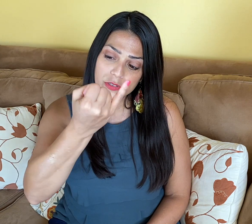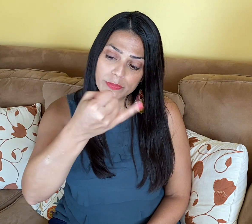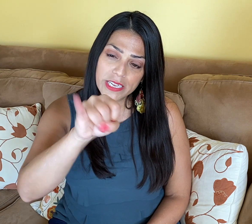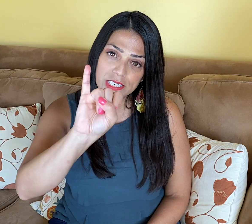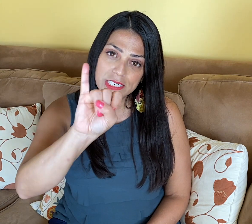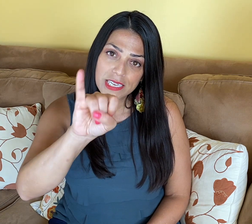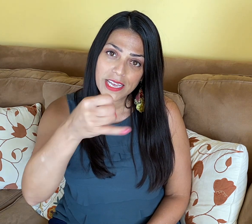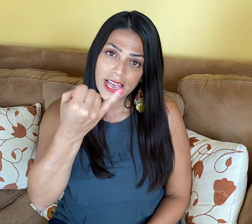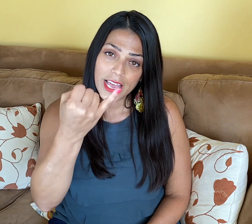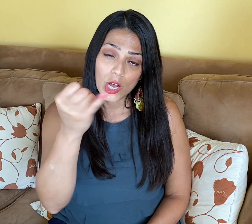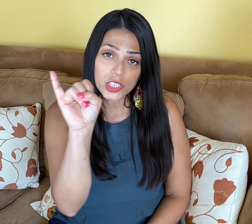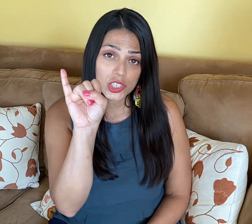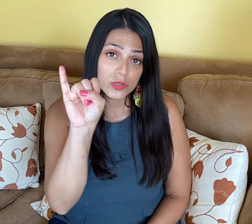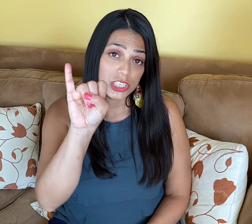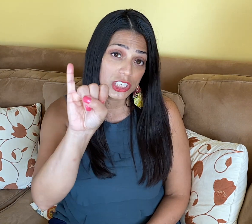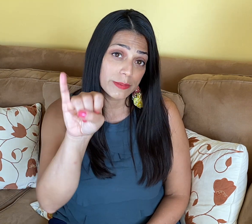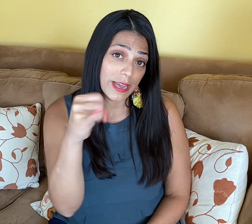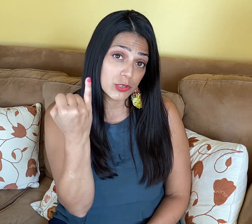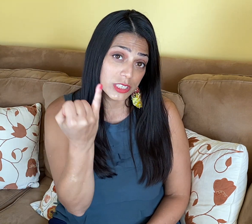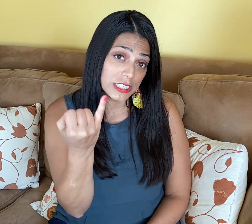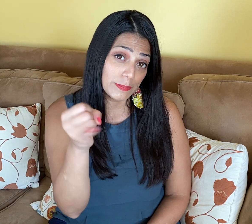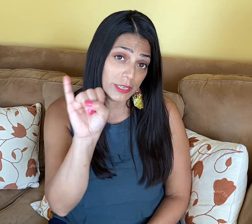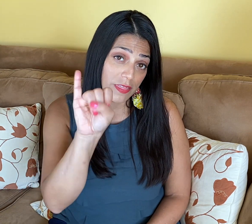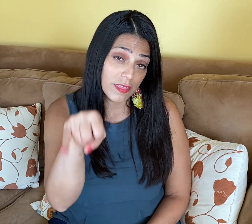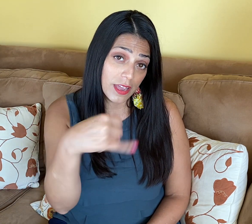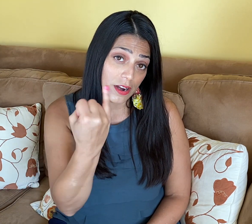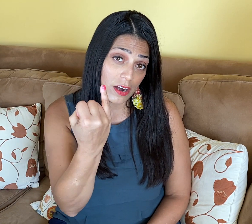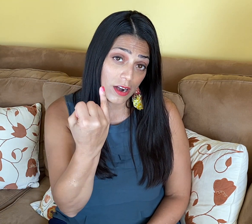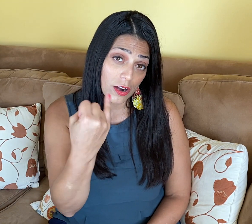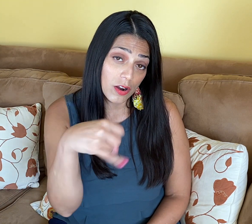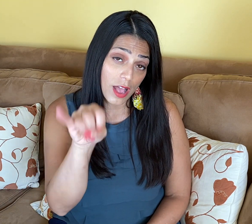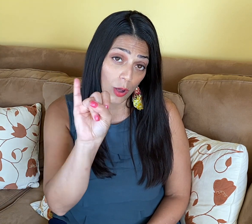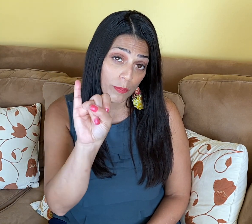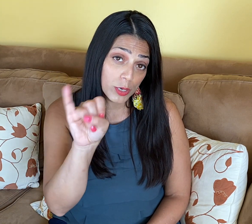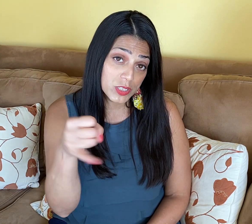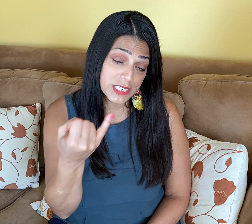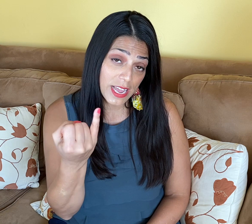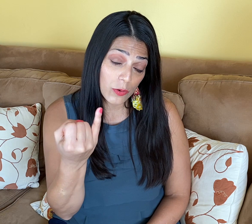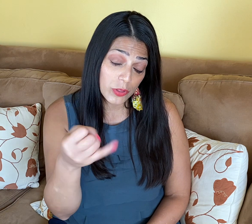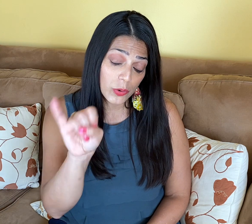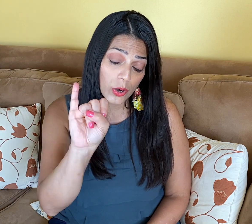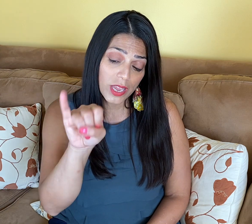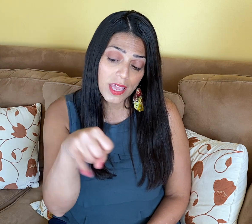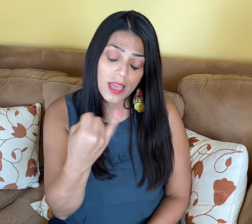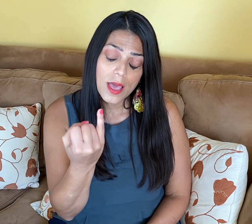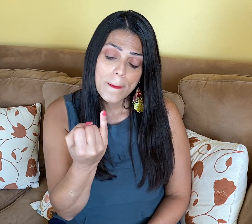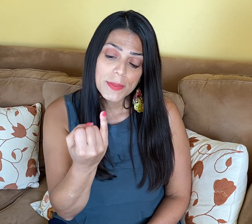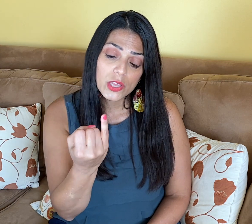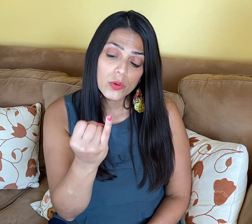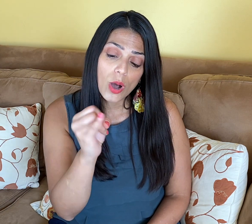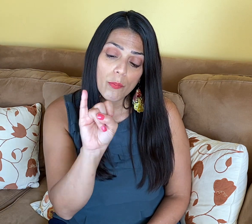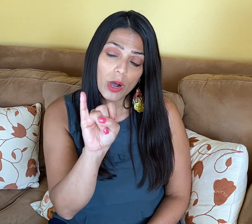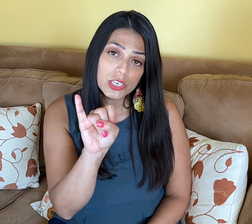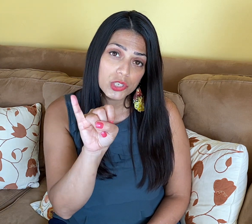movement and also teaching them how to keep their elbows down when they're working. But you want